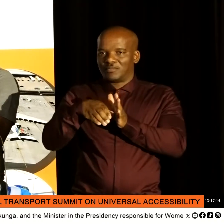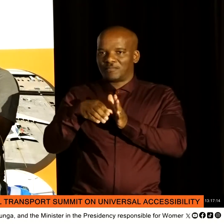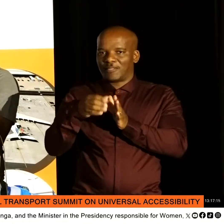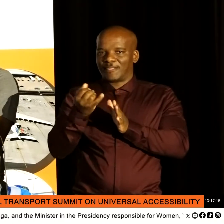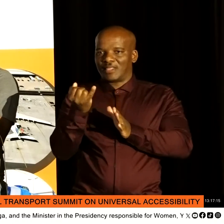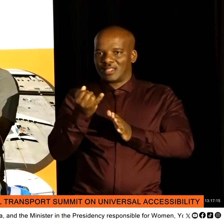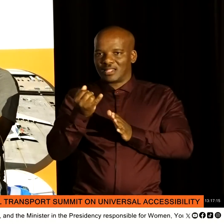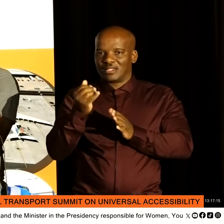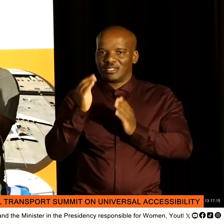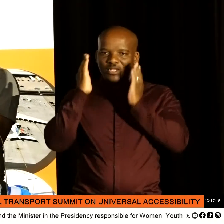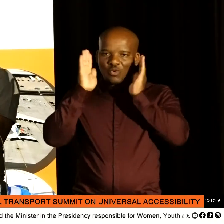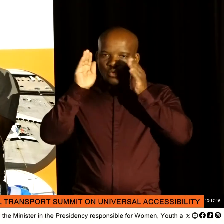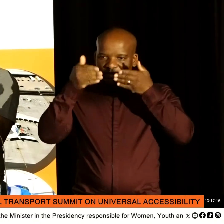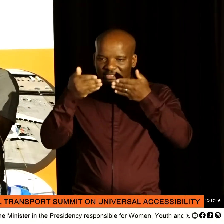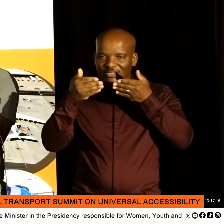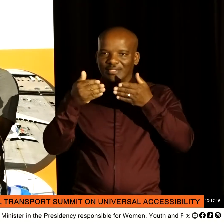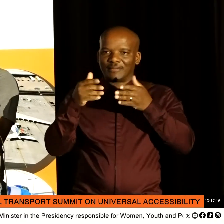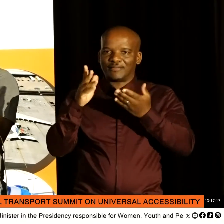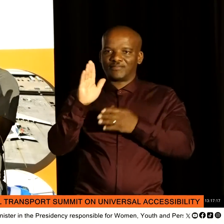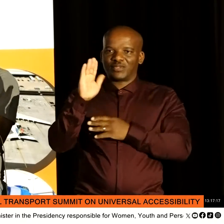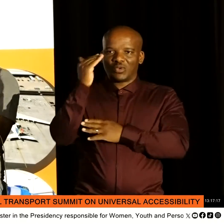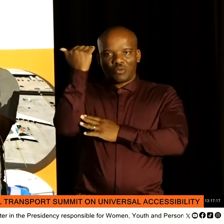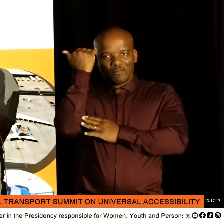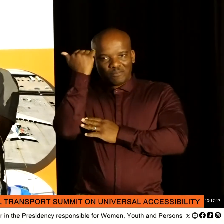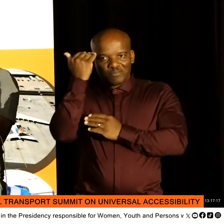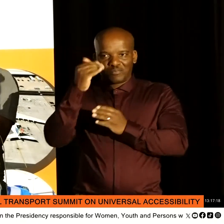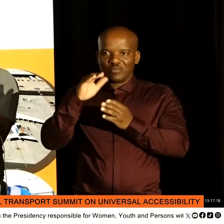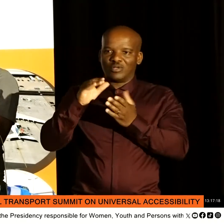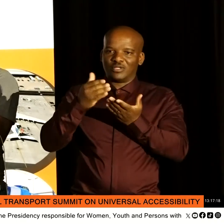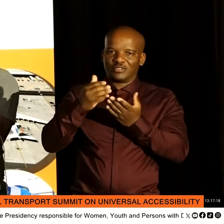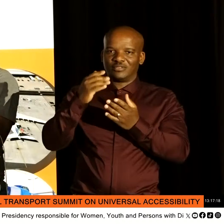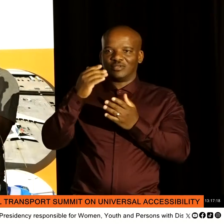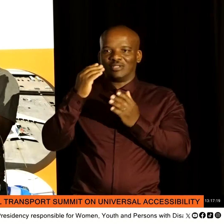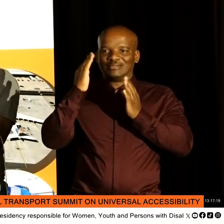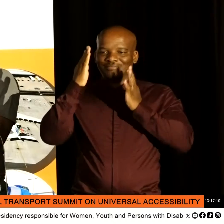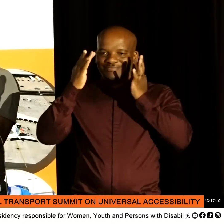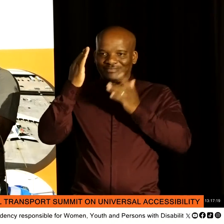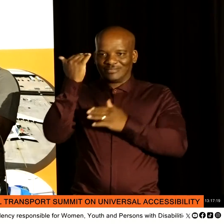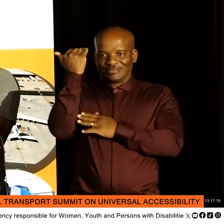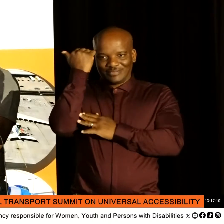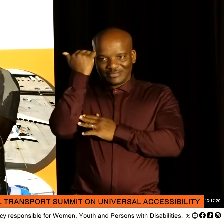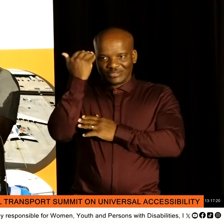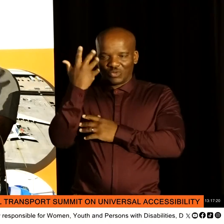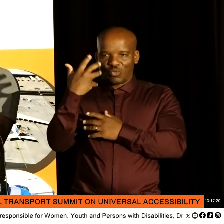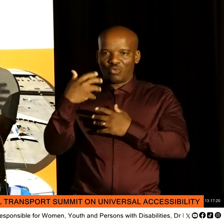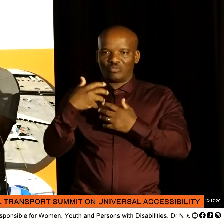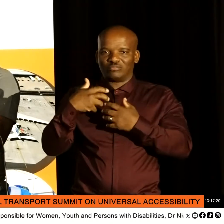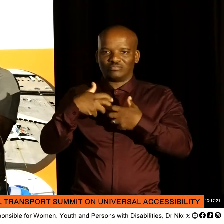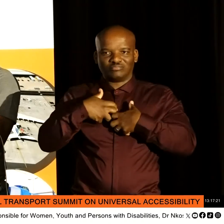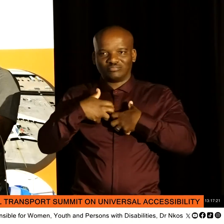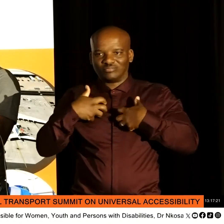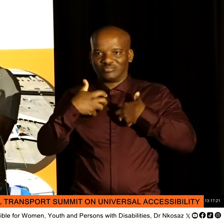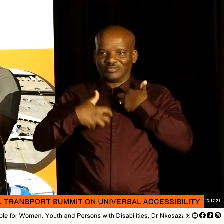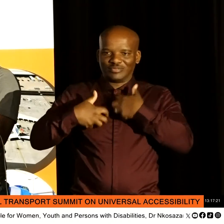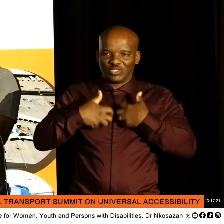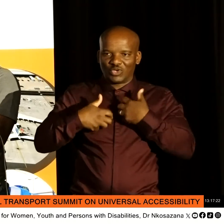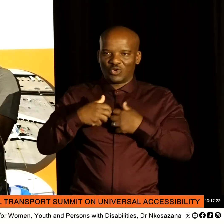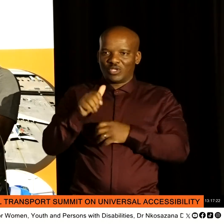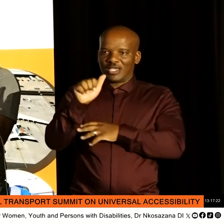such as those with autism, intellectual disabilities, psychosocial disabilities, anxiety,